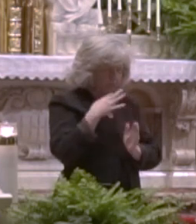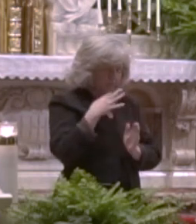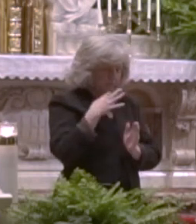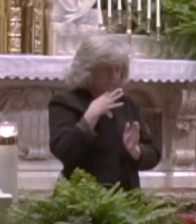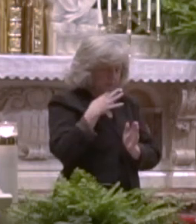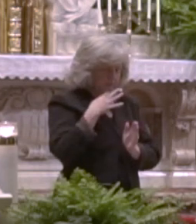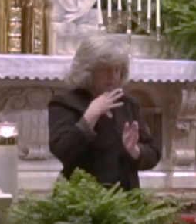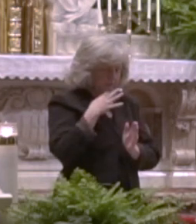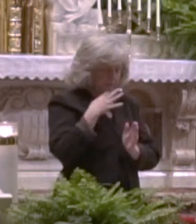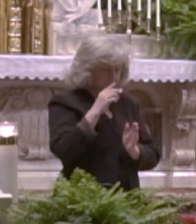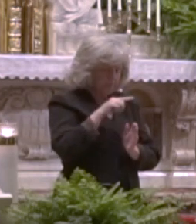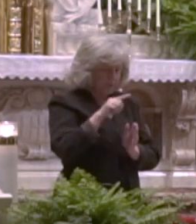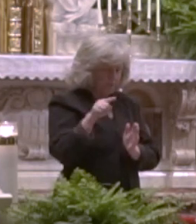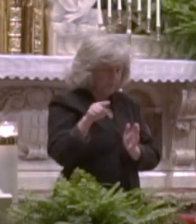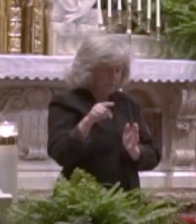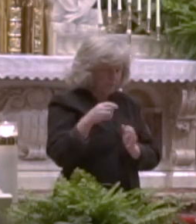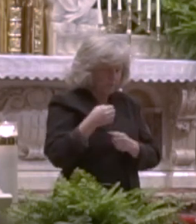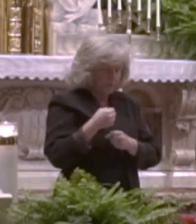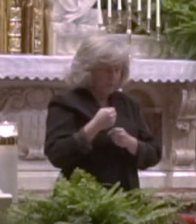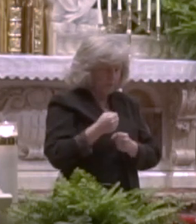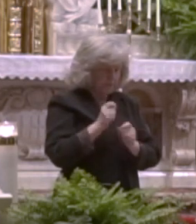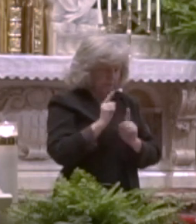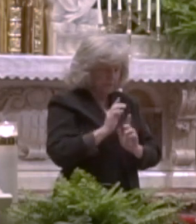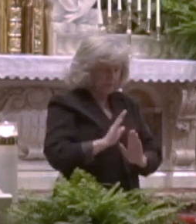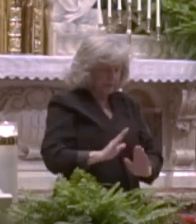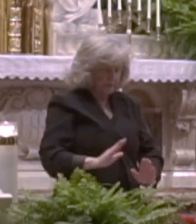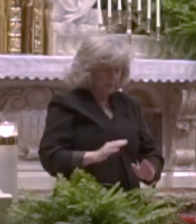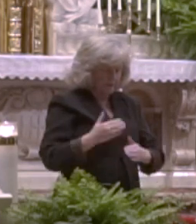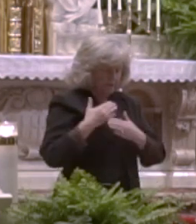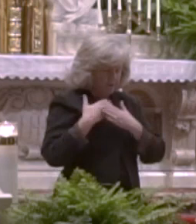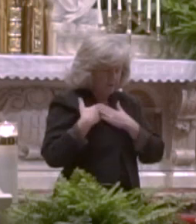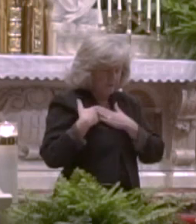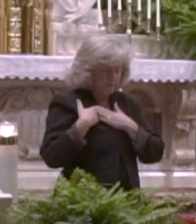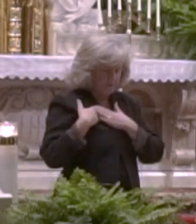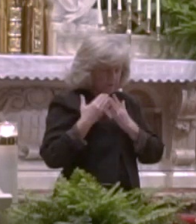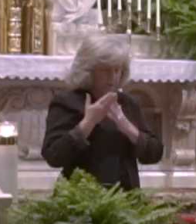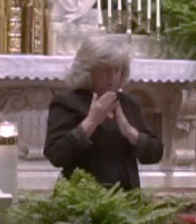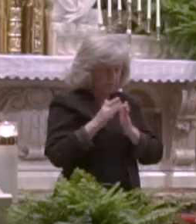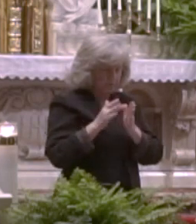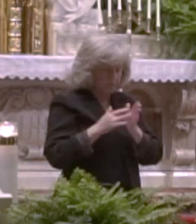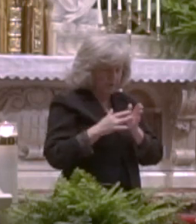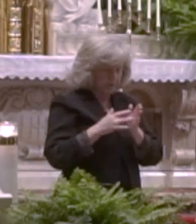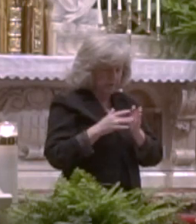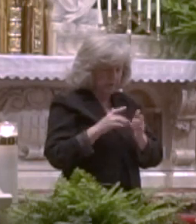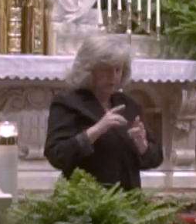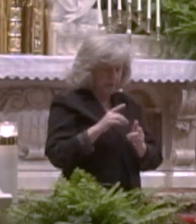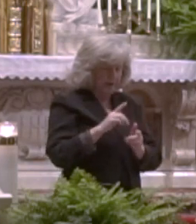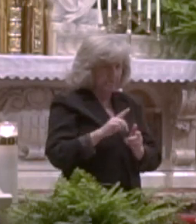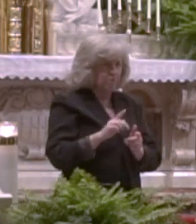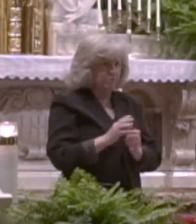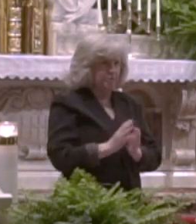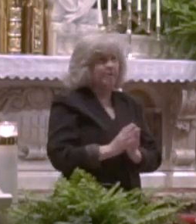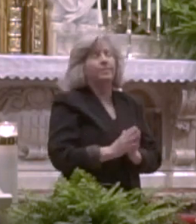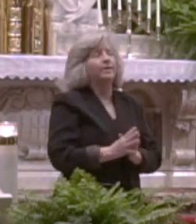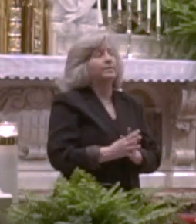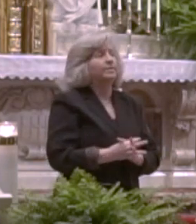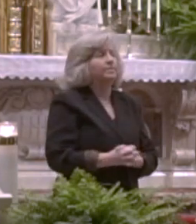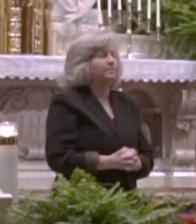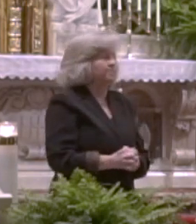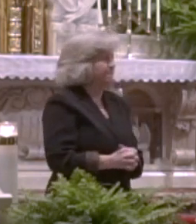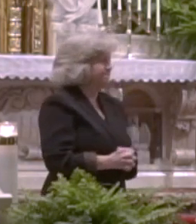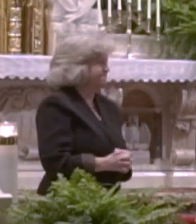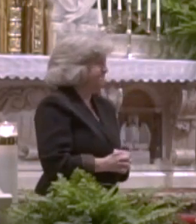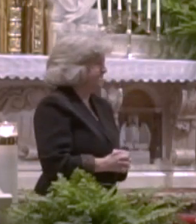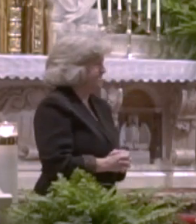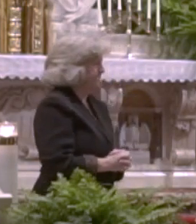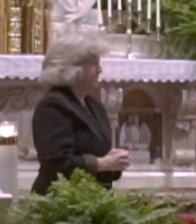out loud, those that we hold in the silence of our hearts, through Christ our Lord. Amen.